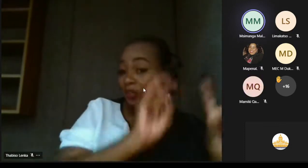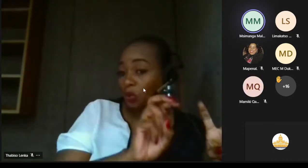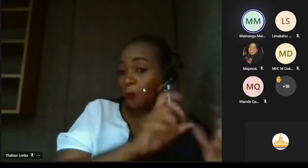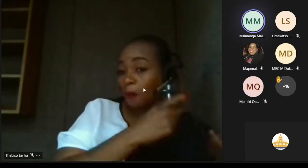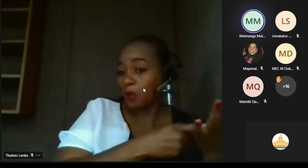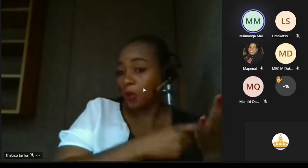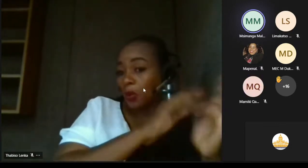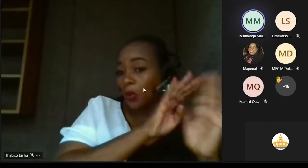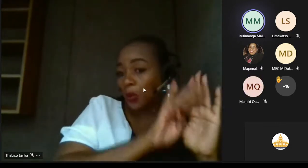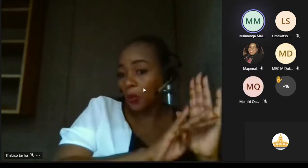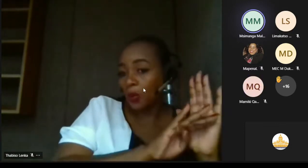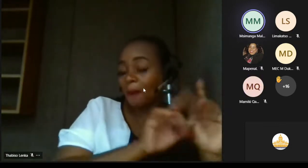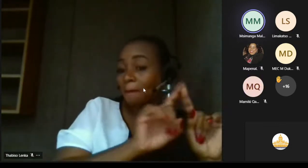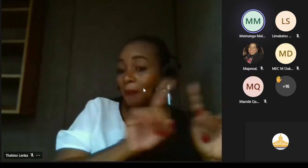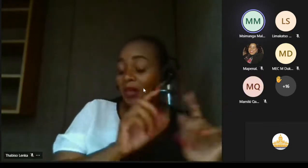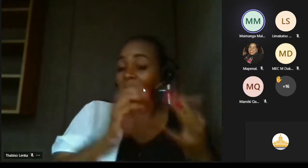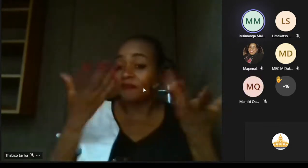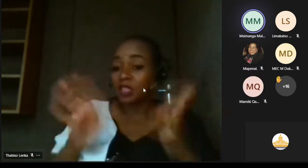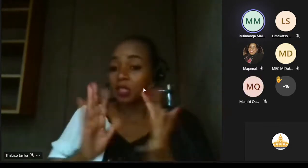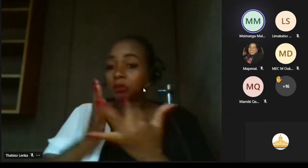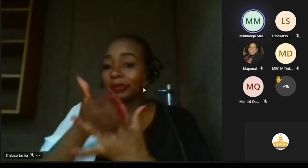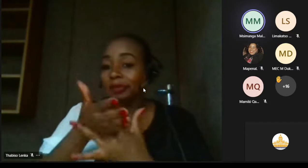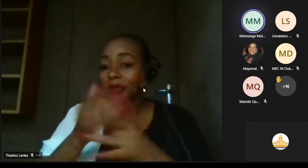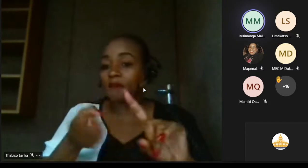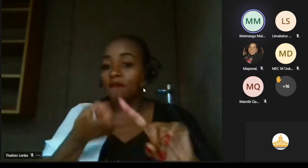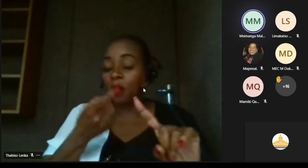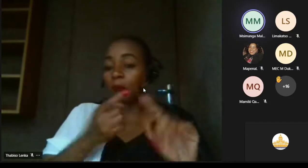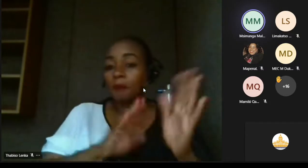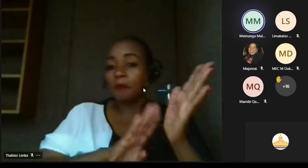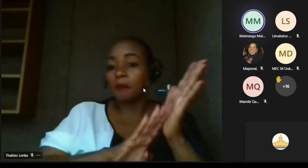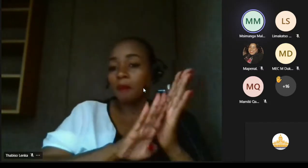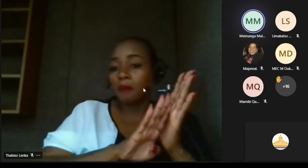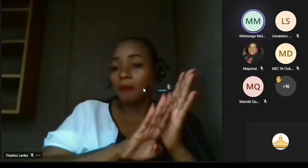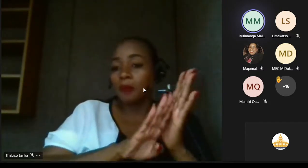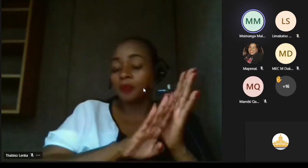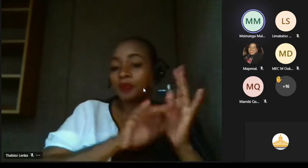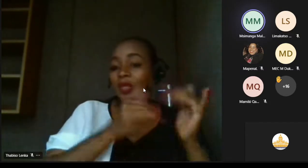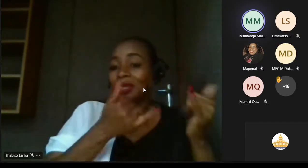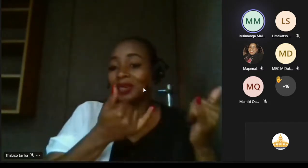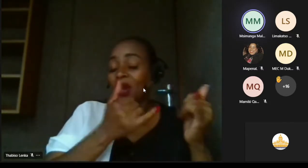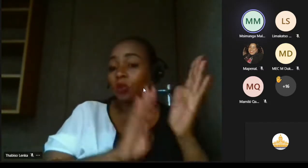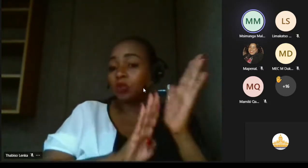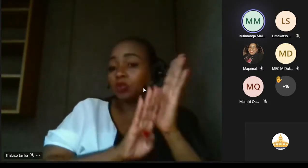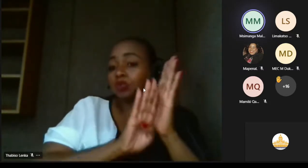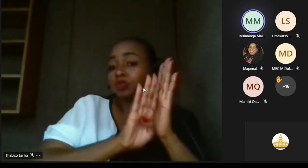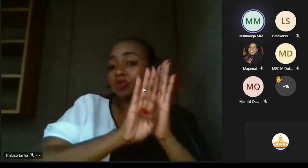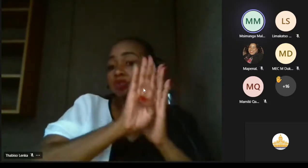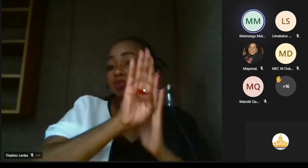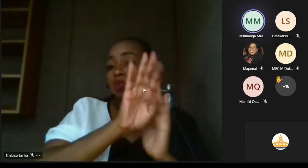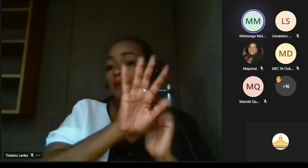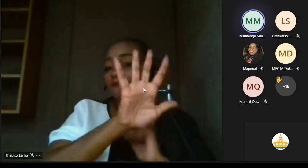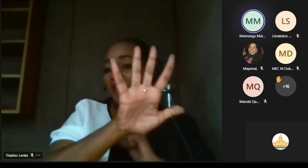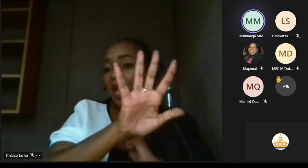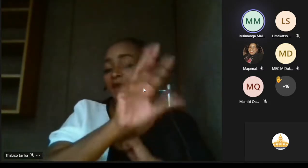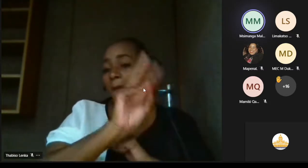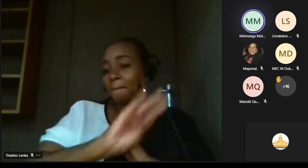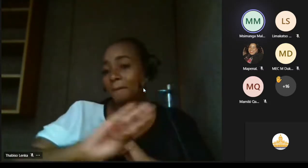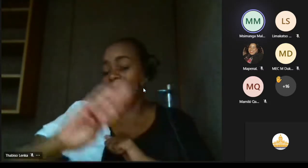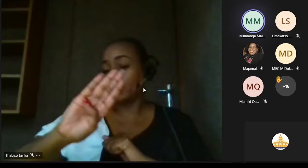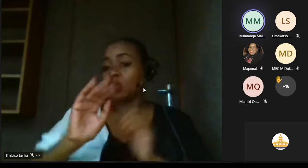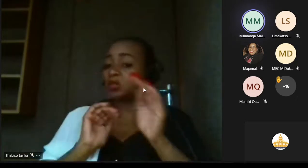ba qeta go etsa intervention e tloile mono mo ene le teng gona jwale ke 5 billion e tlotse ka dibilione tse ngata hampe